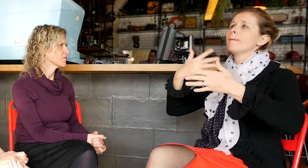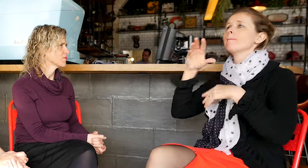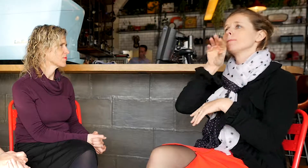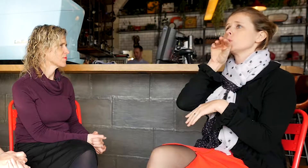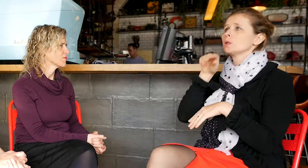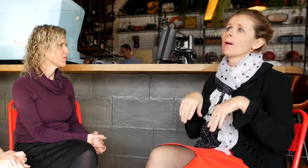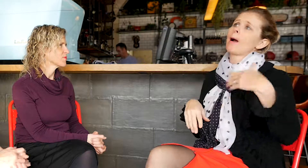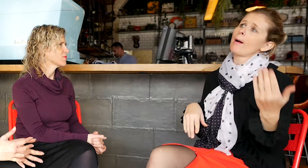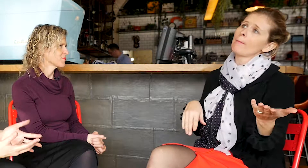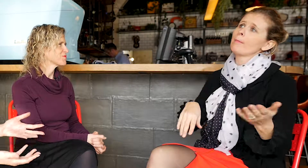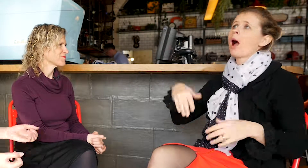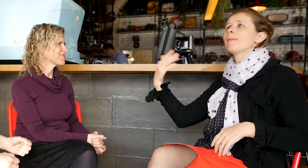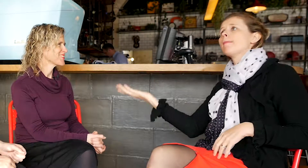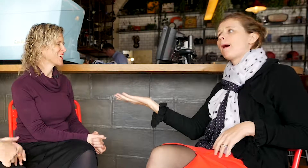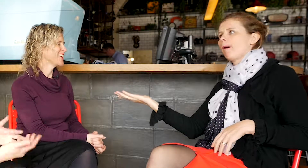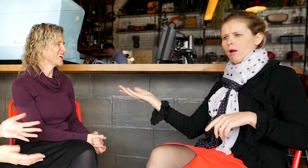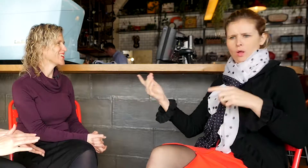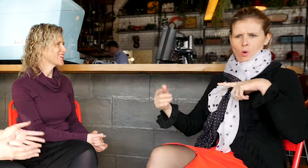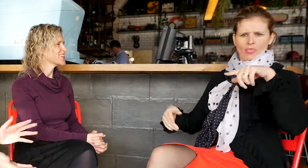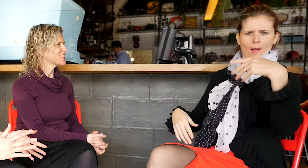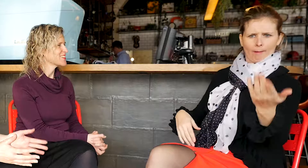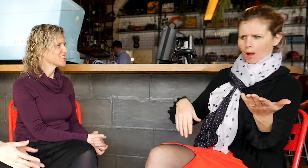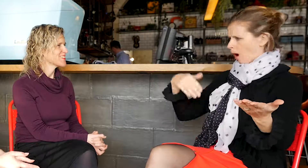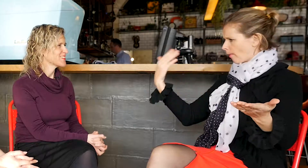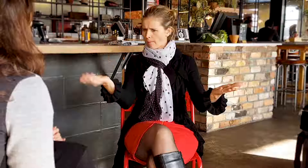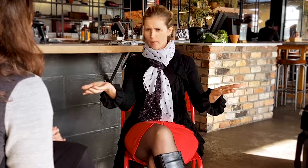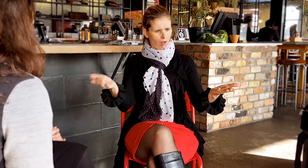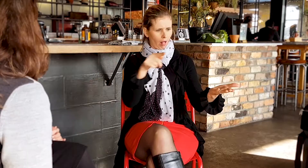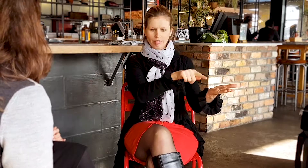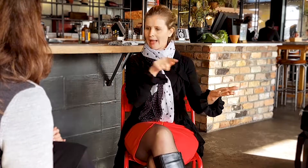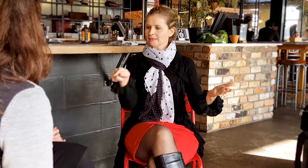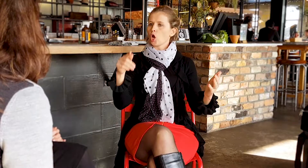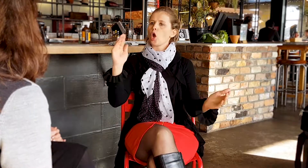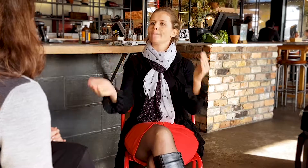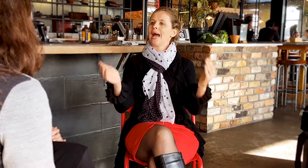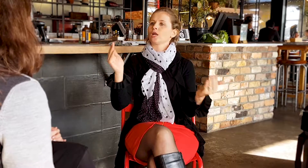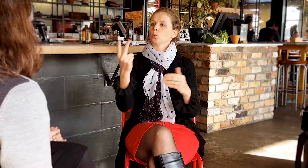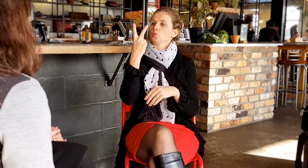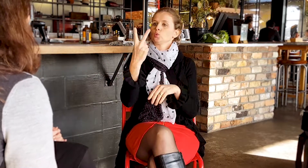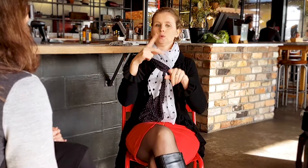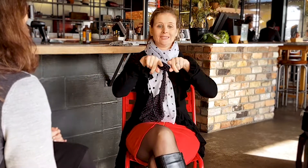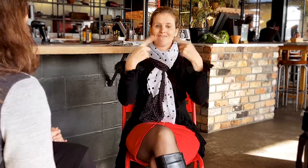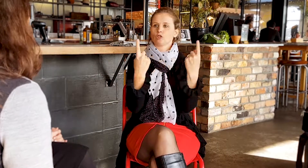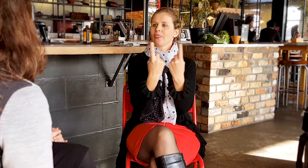without realising it. You're gesturing all of the time. You're making these types of, hand movement. It's like, okay, for us in sign language,